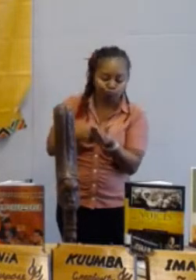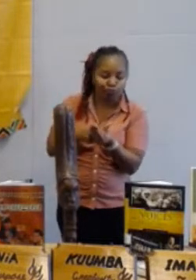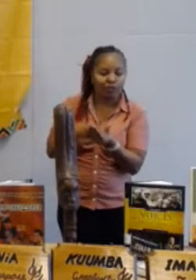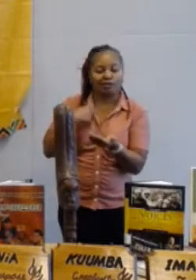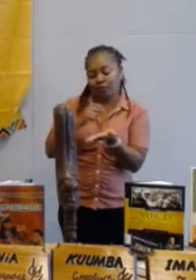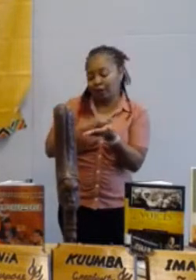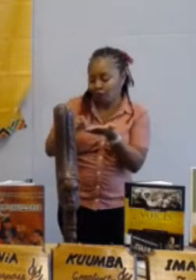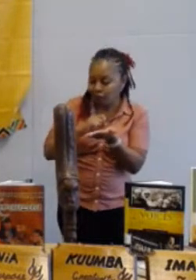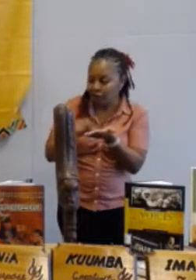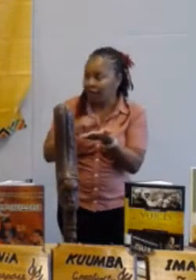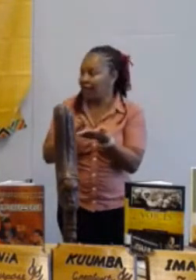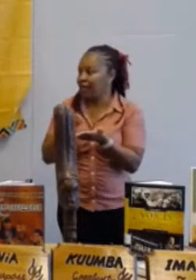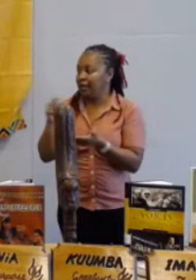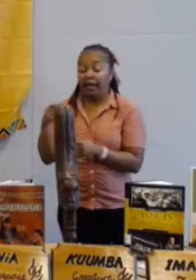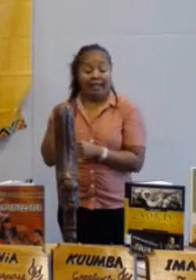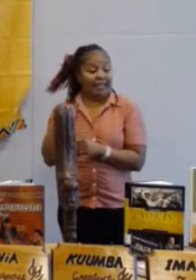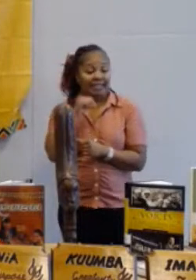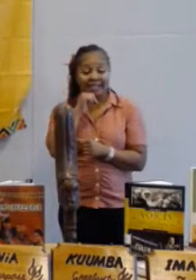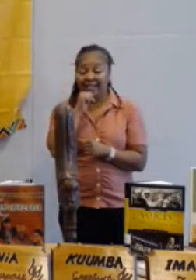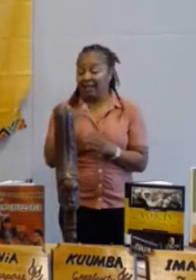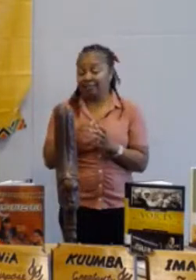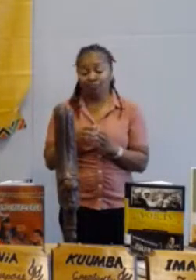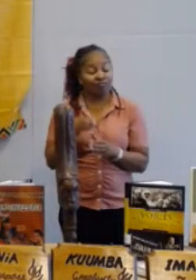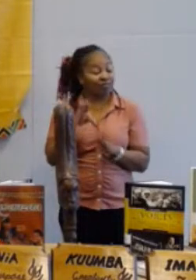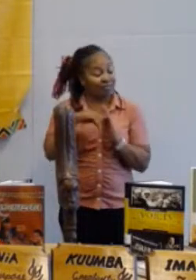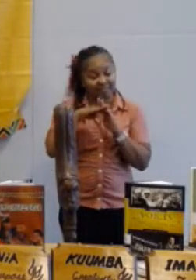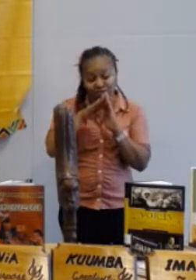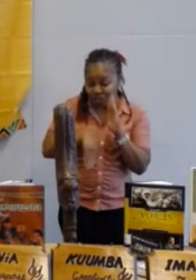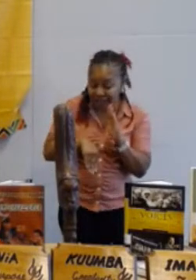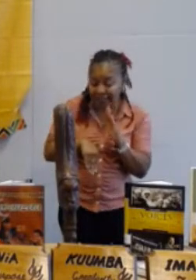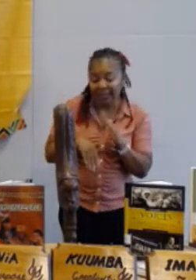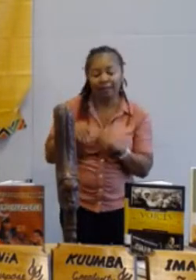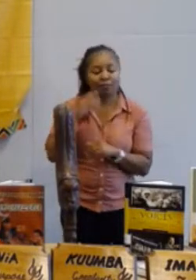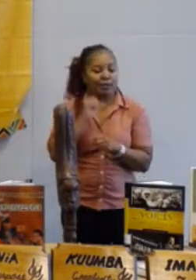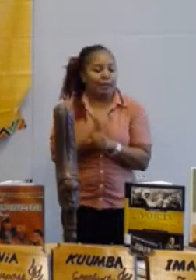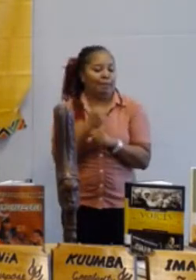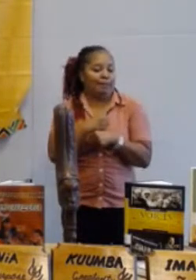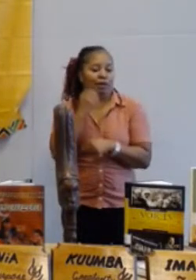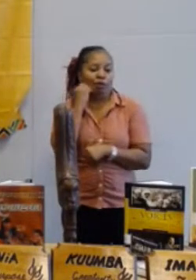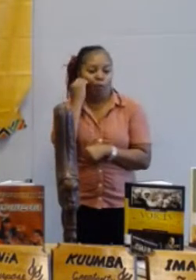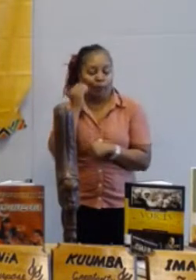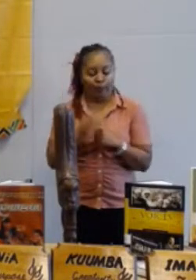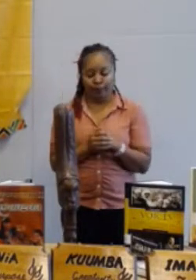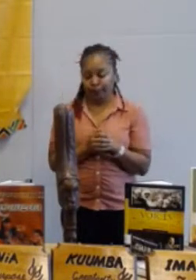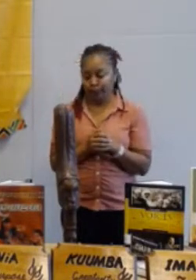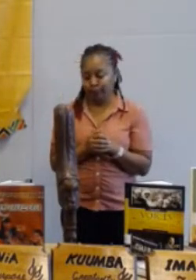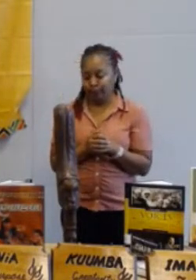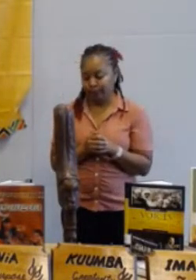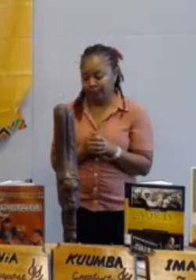on it. It's just foam. It's very inexpensive. There again, to make it home.